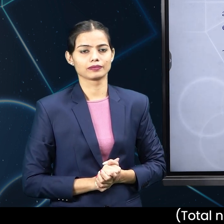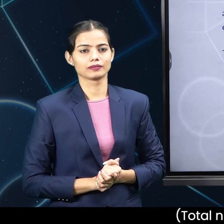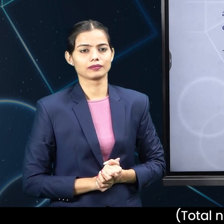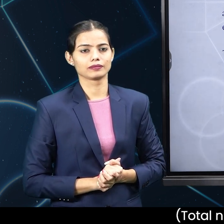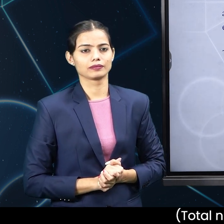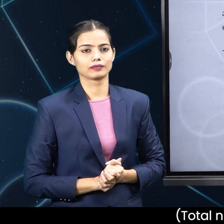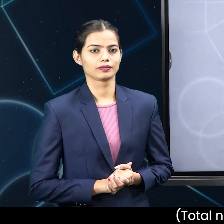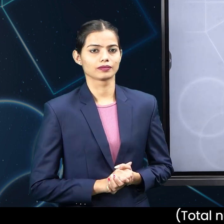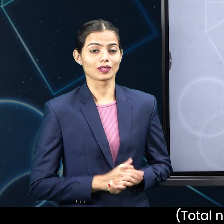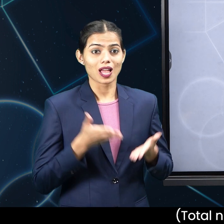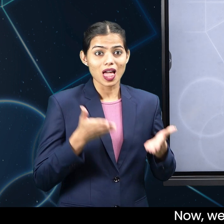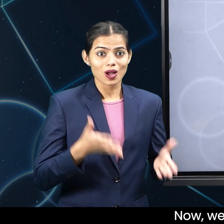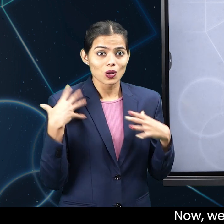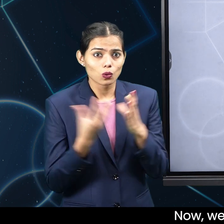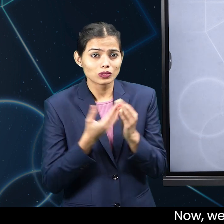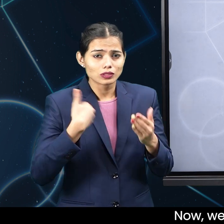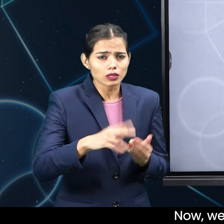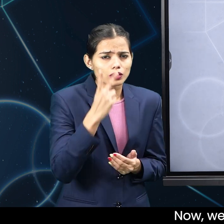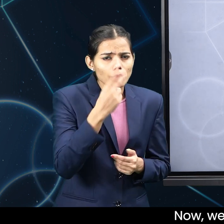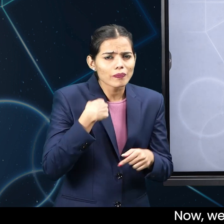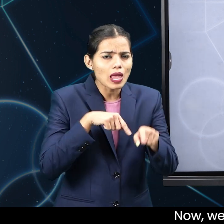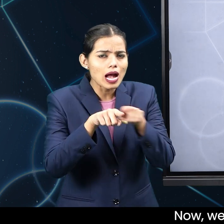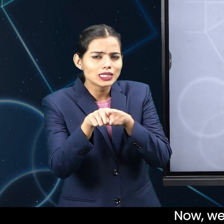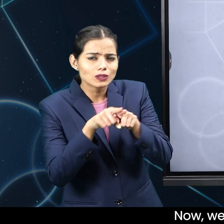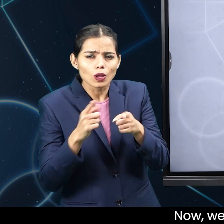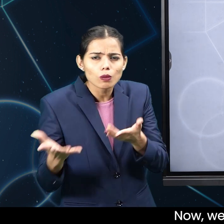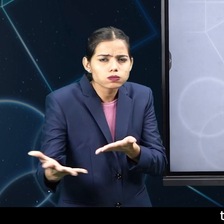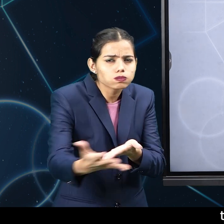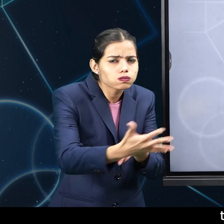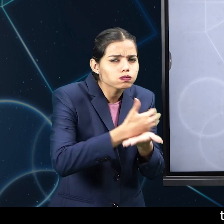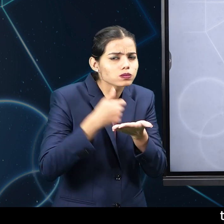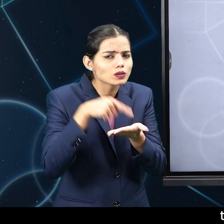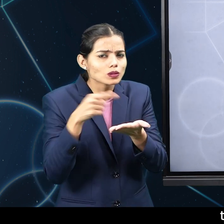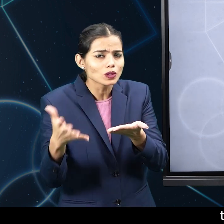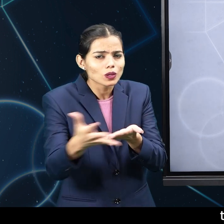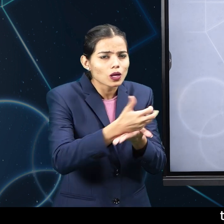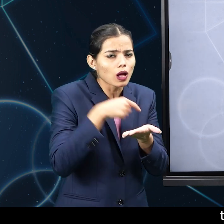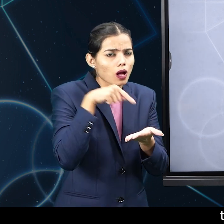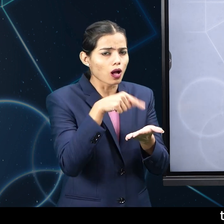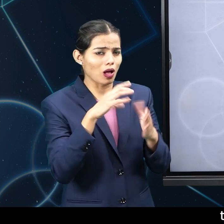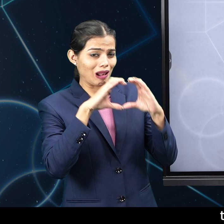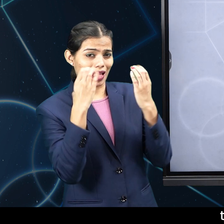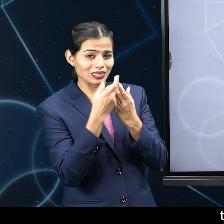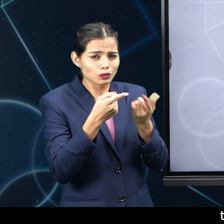outcomes. Now, we will see the examples related to classical probability.